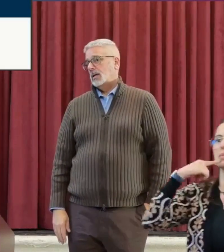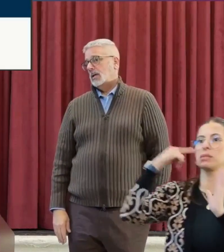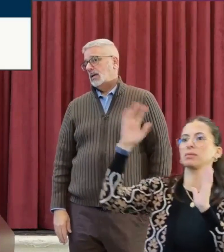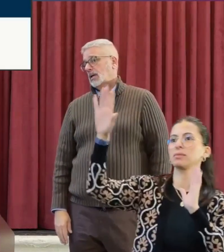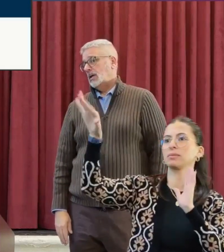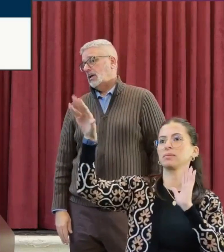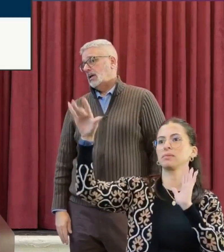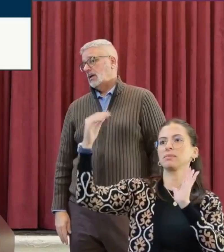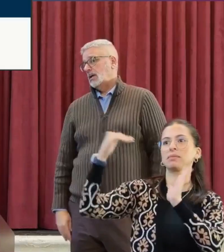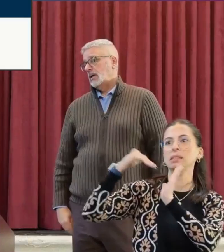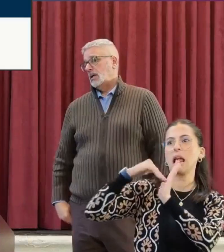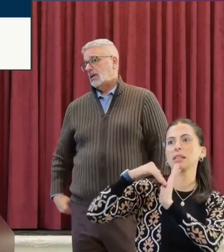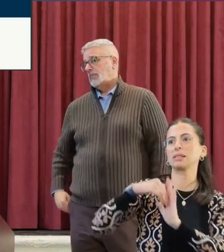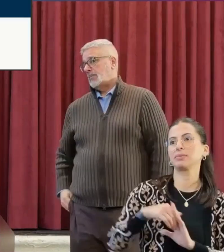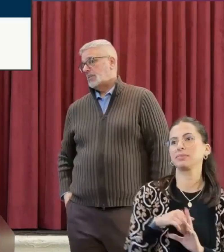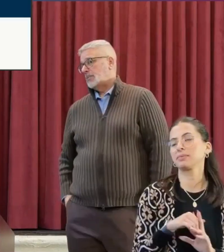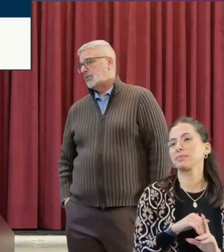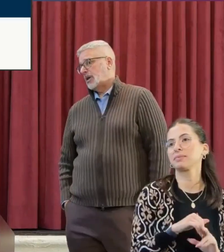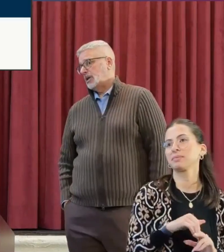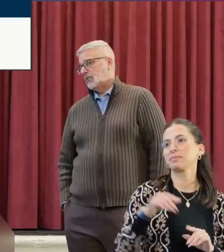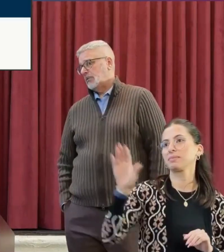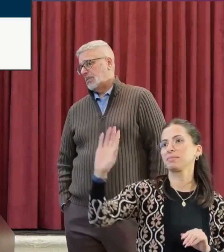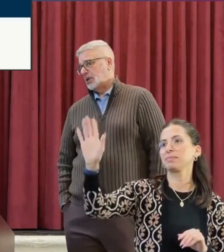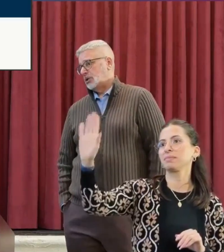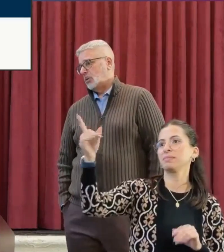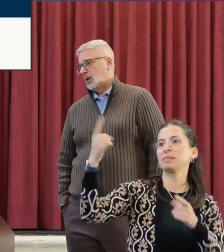Well, unfortunately,